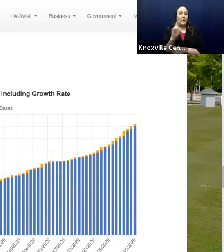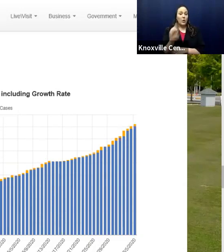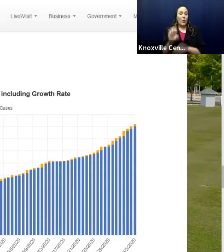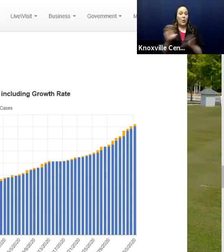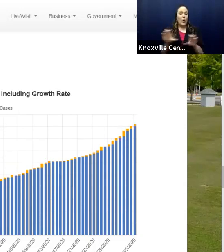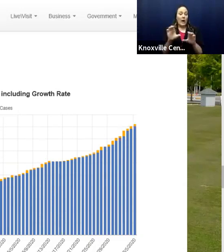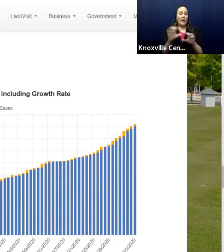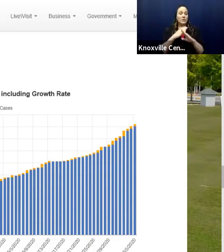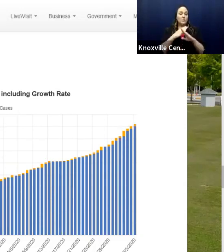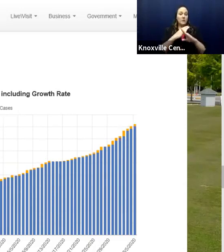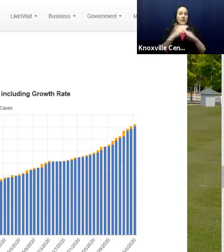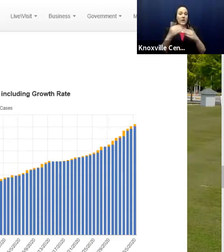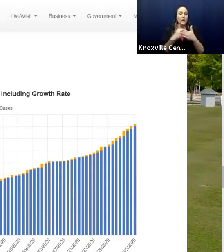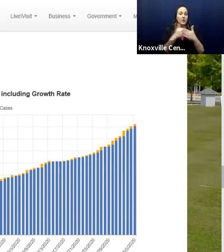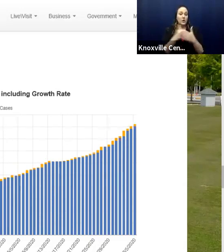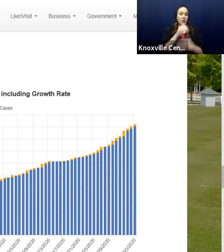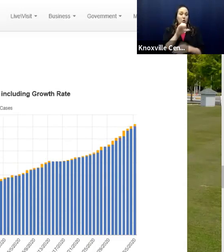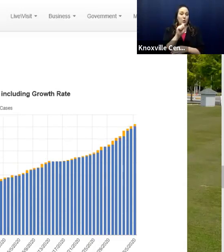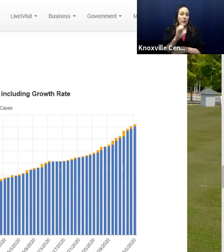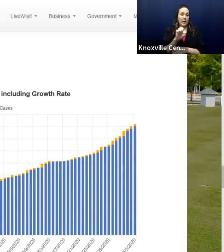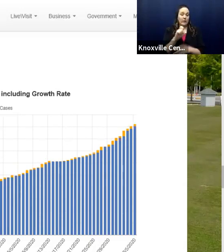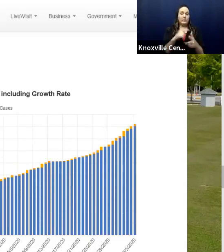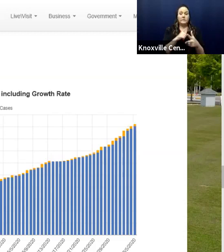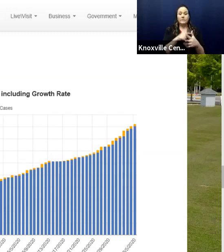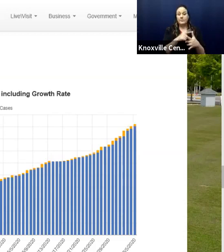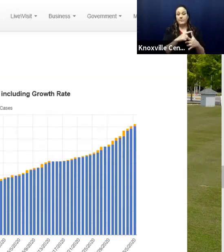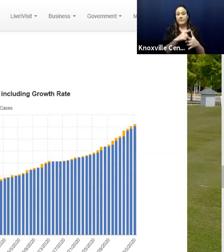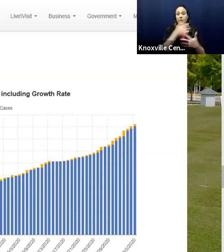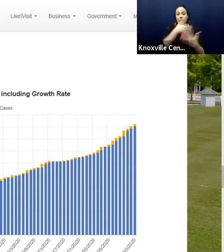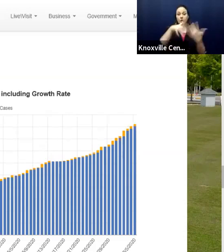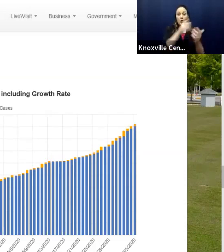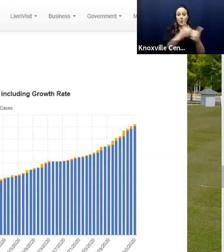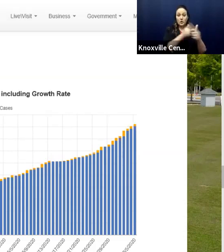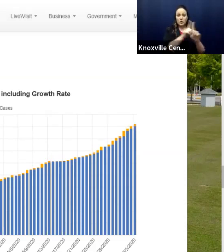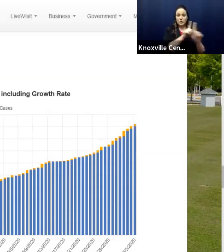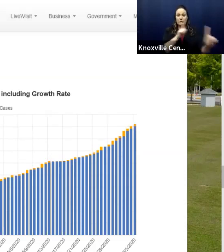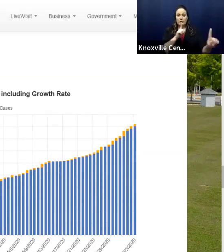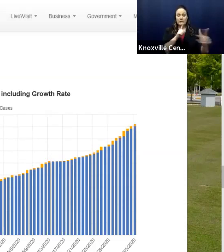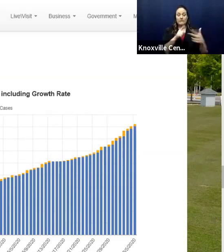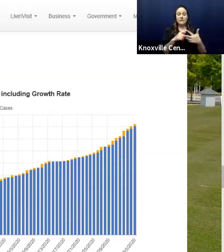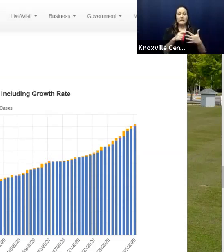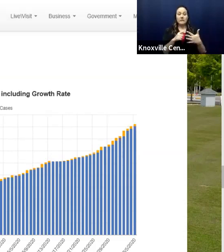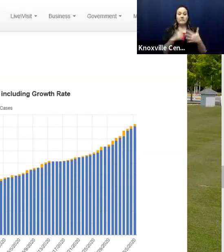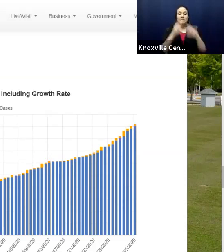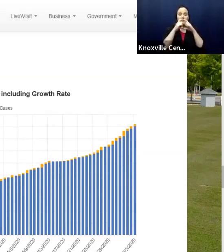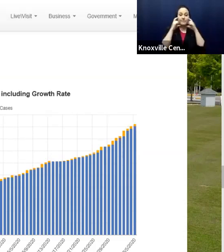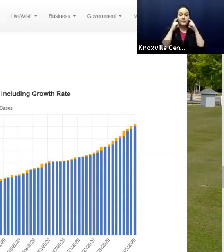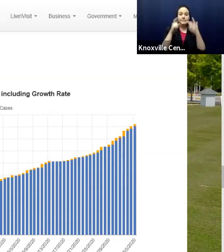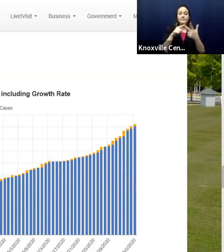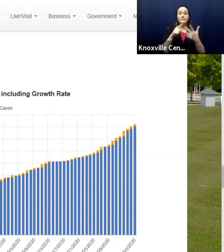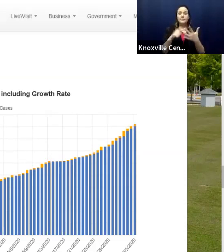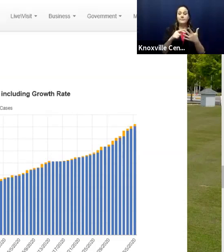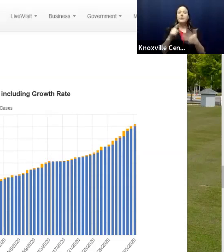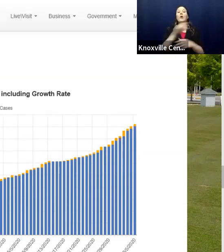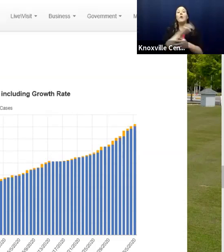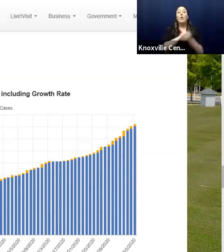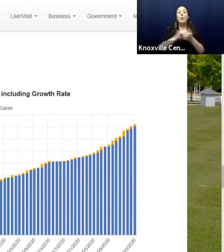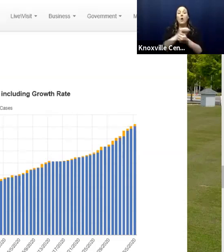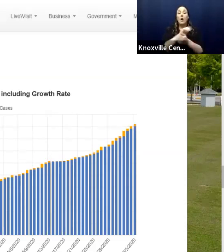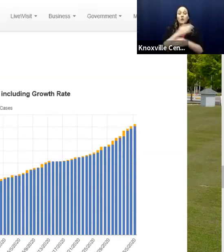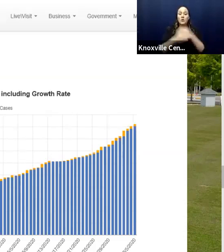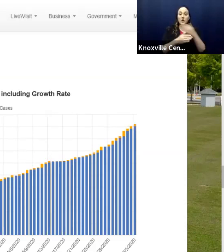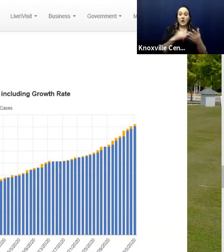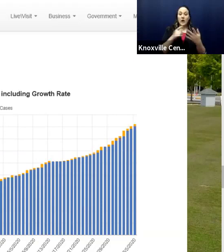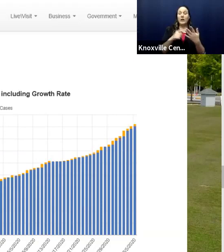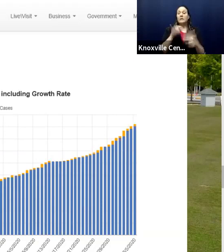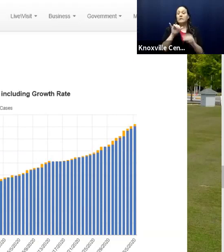and clusters. So that's social distancing, wearing a cloth face covering, washing your hands, staying home when you're sick,